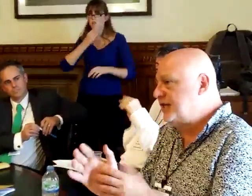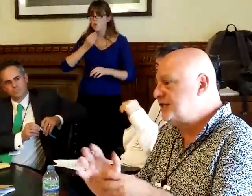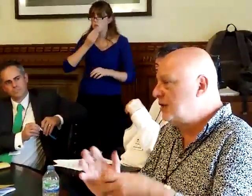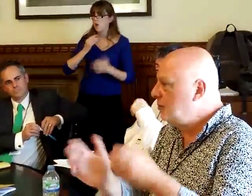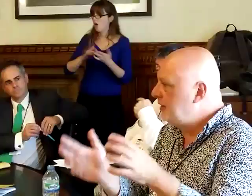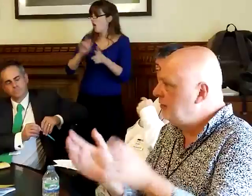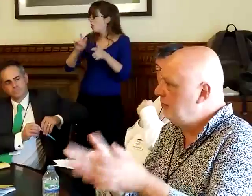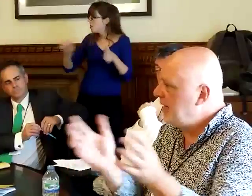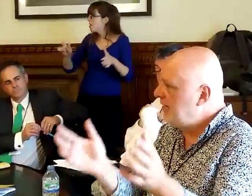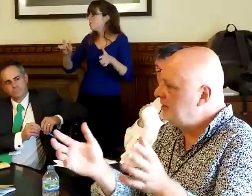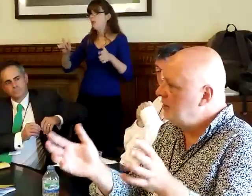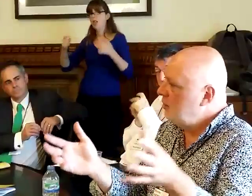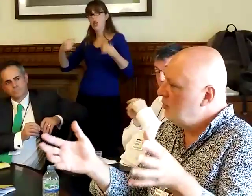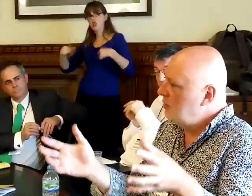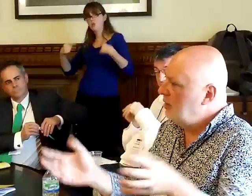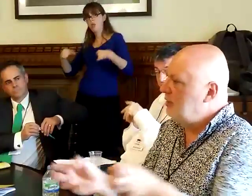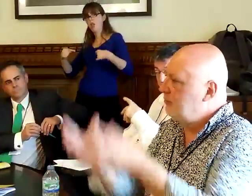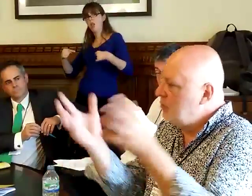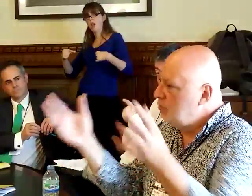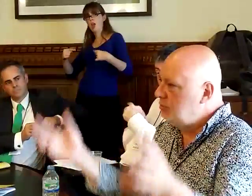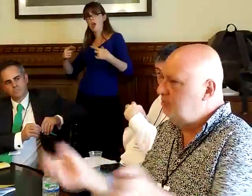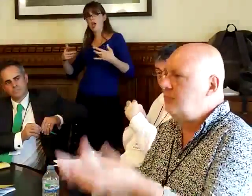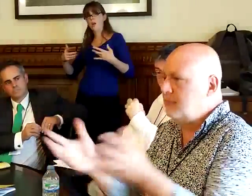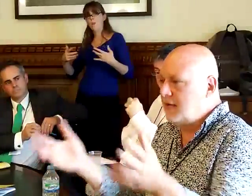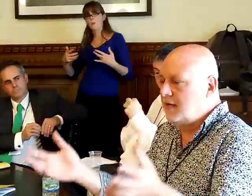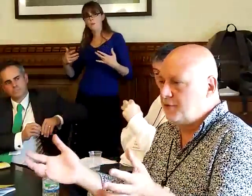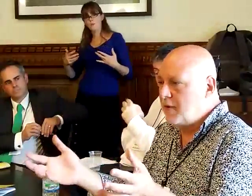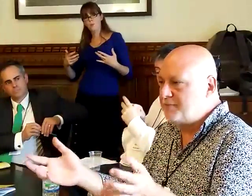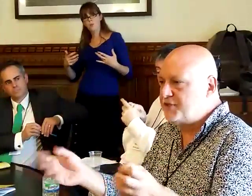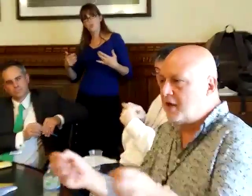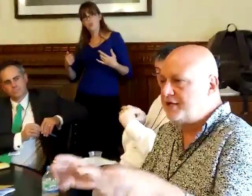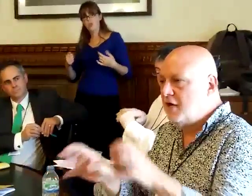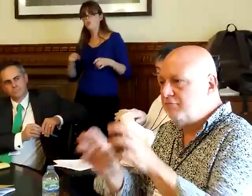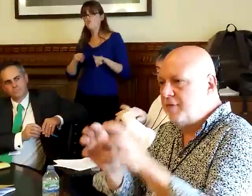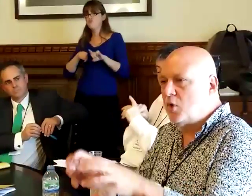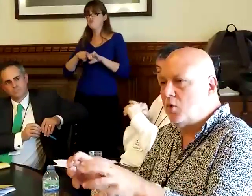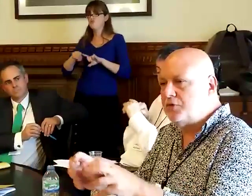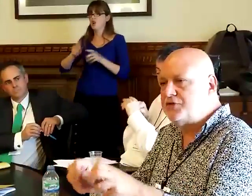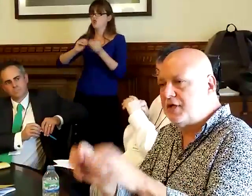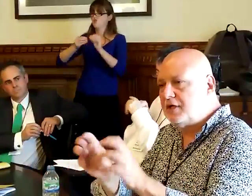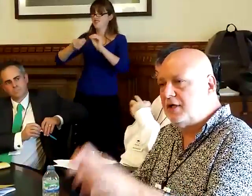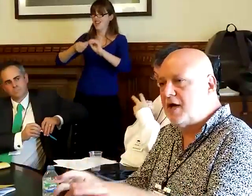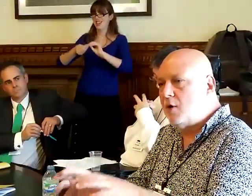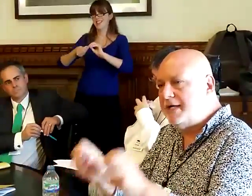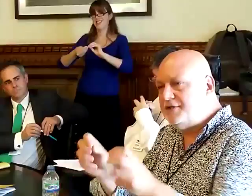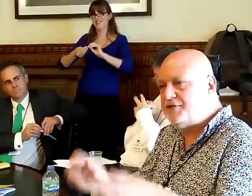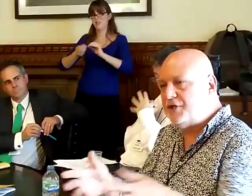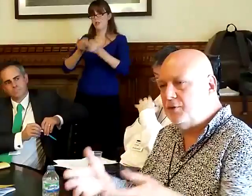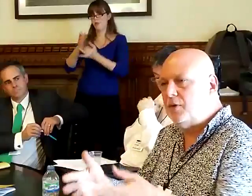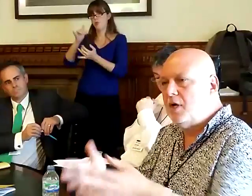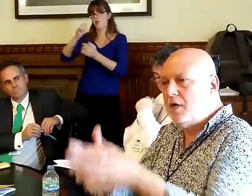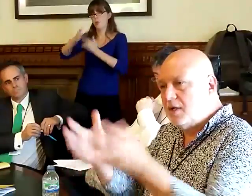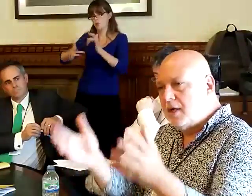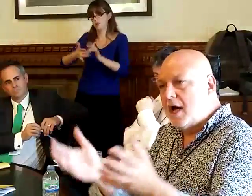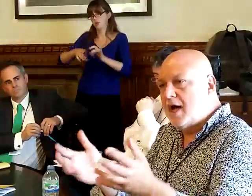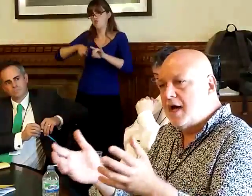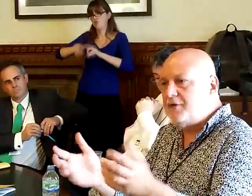to create it so that we can create, through the website, reports that can go